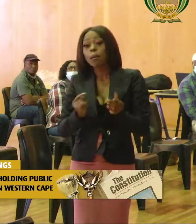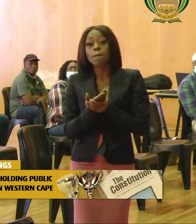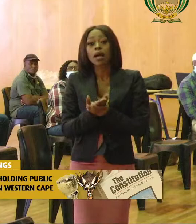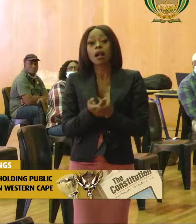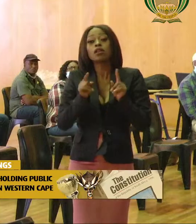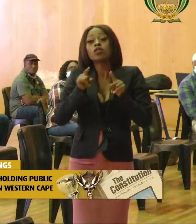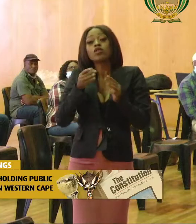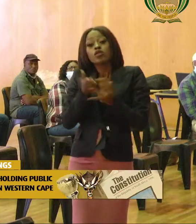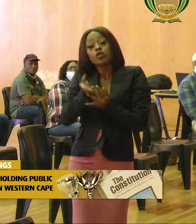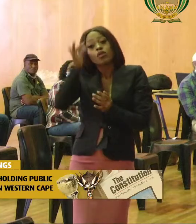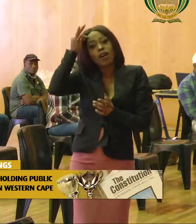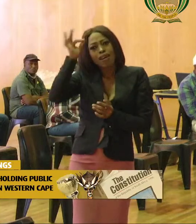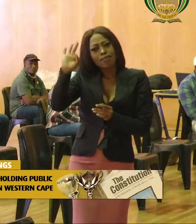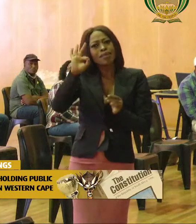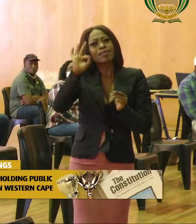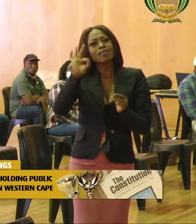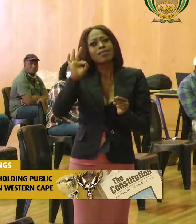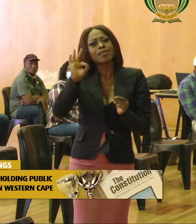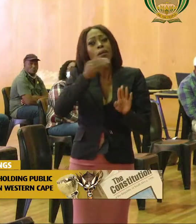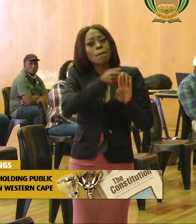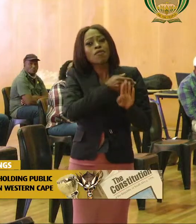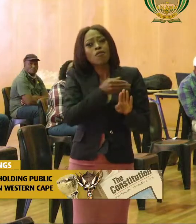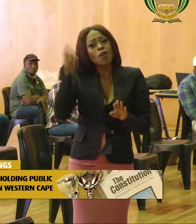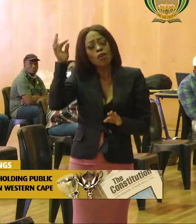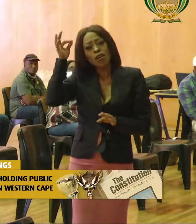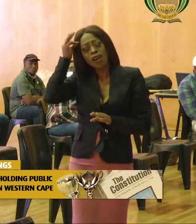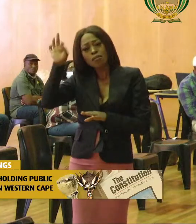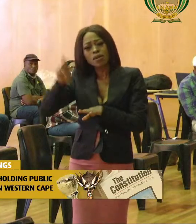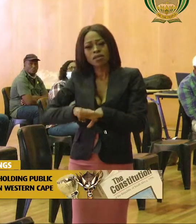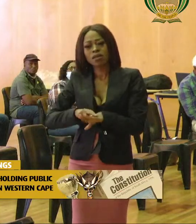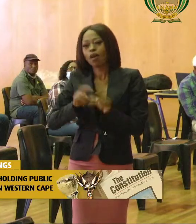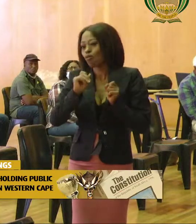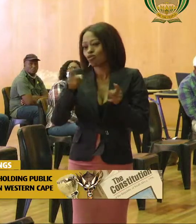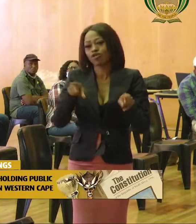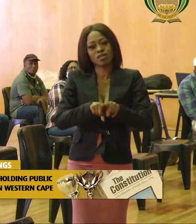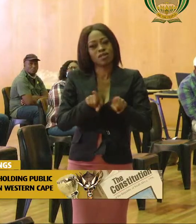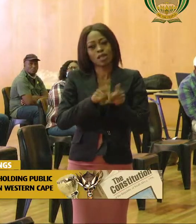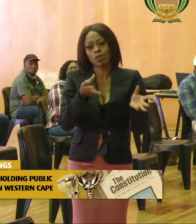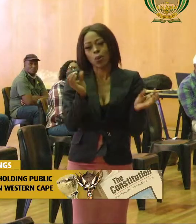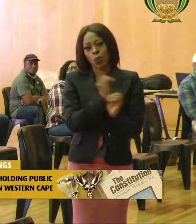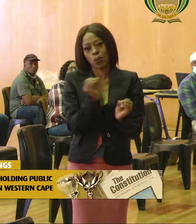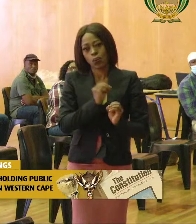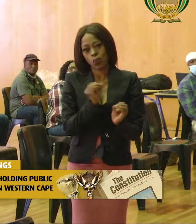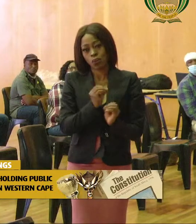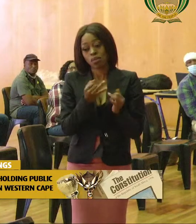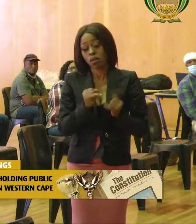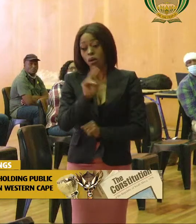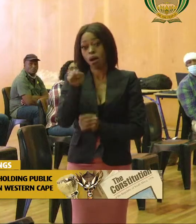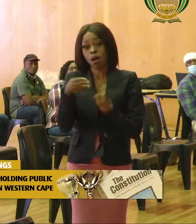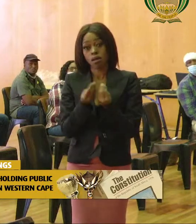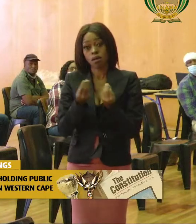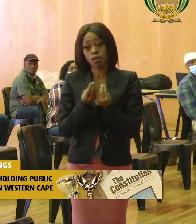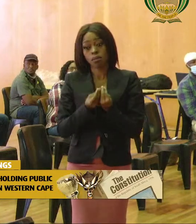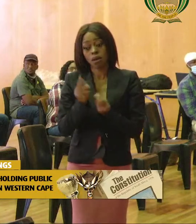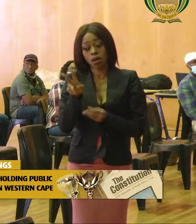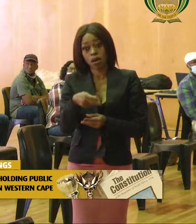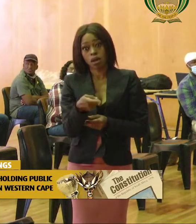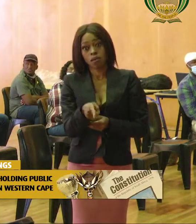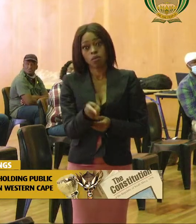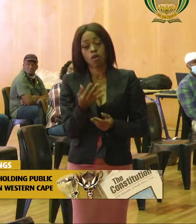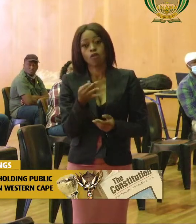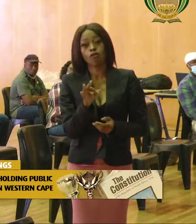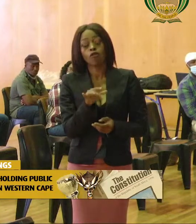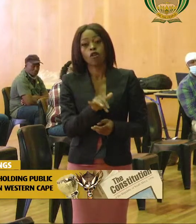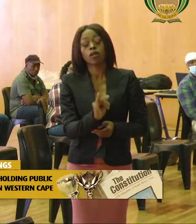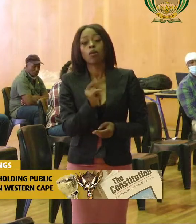through ugovernment owagqithayo ebengekho loo mathuba njalo. So into bendiyizela ke mhlali ngaphambili apha